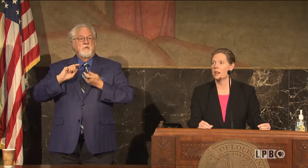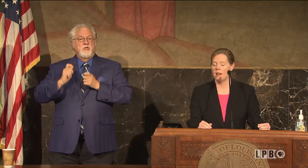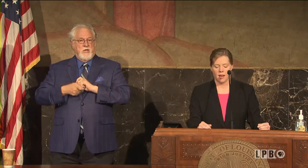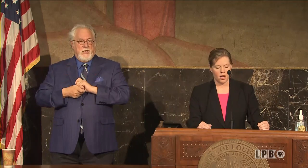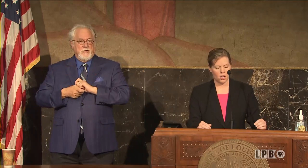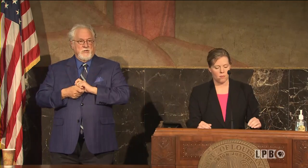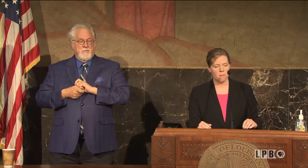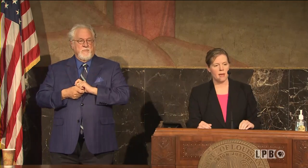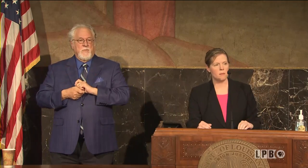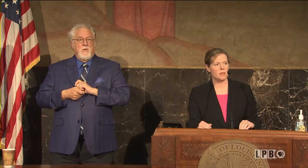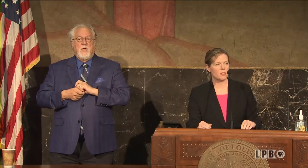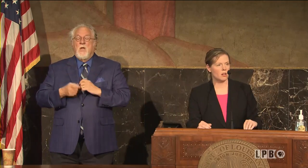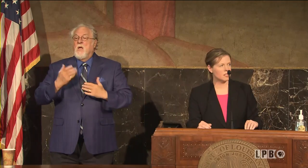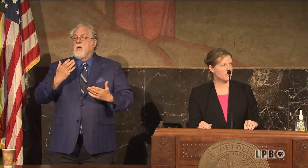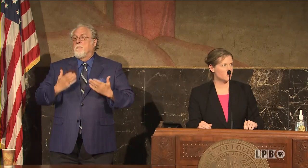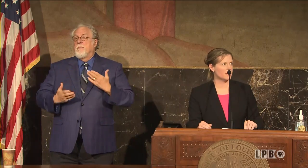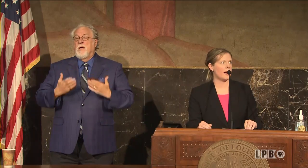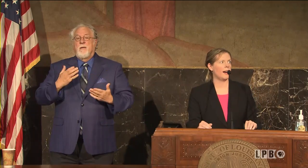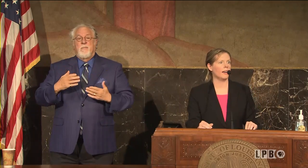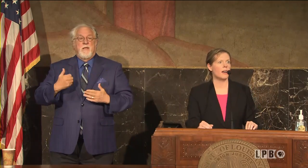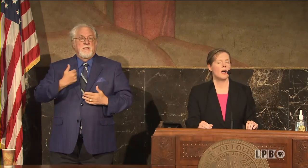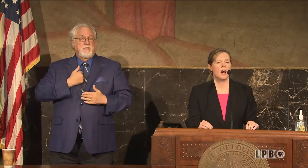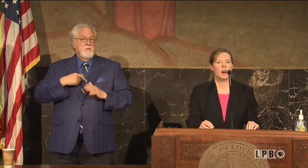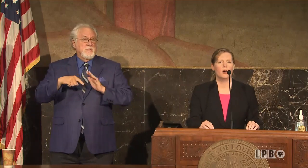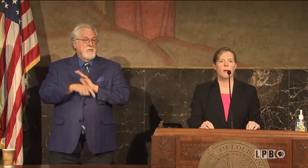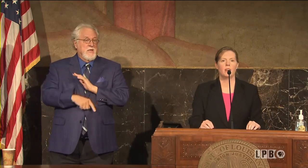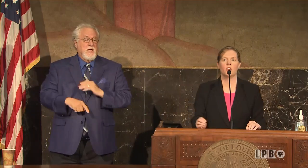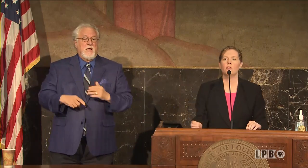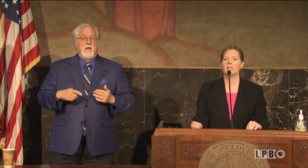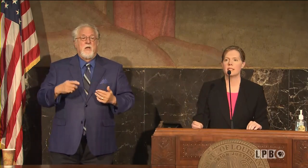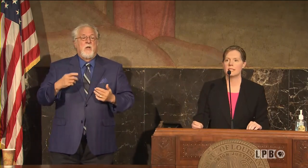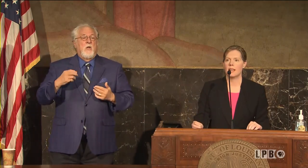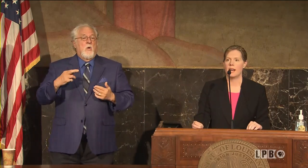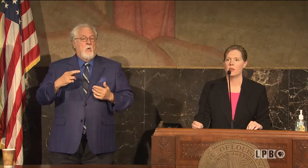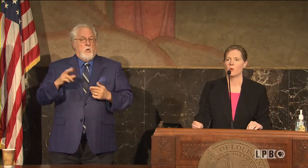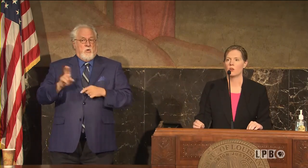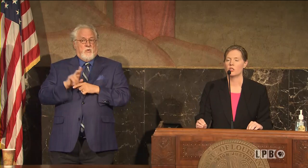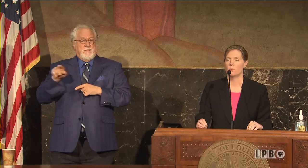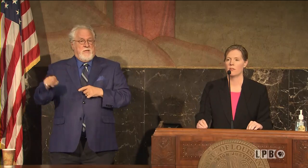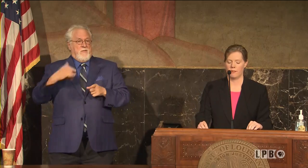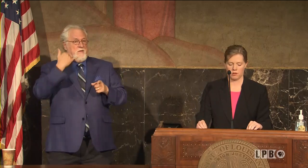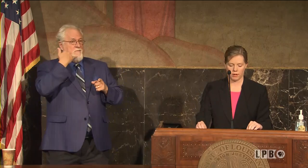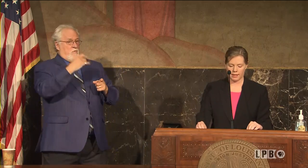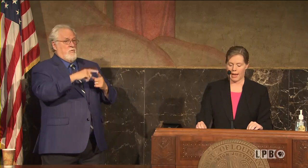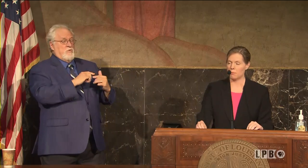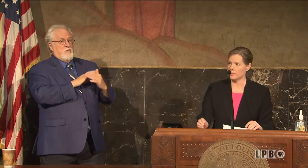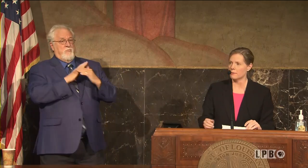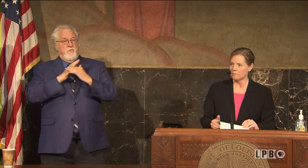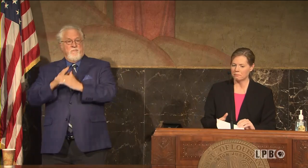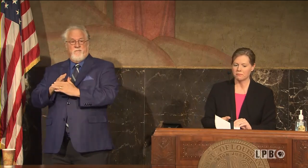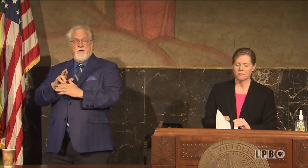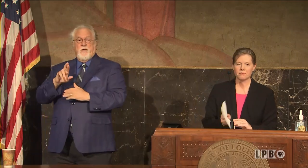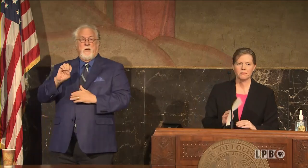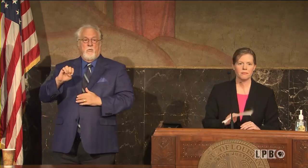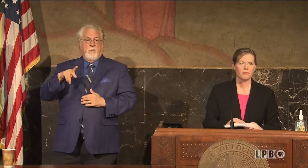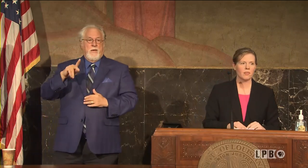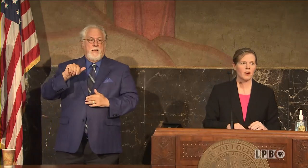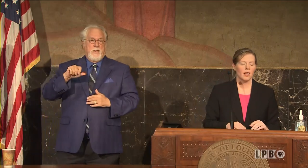change, maybe thoughts of suicide, and using this line in order to prevent relapse.